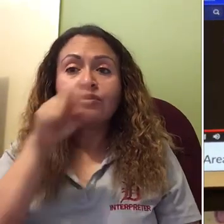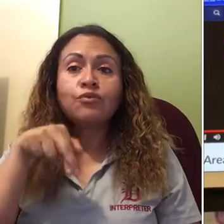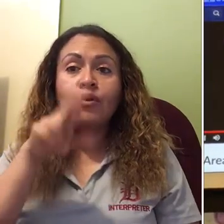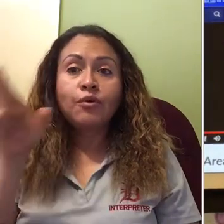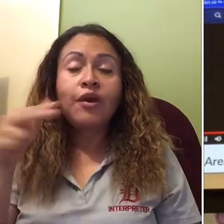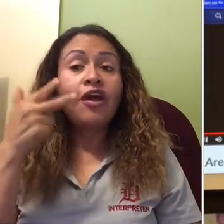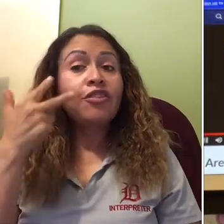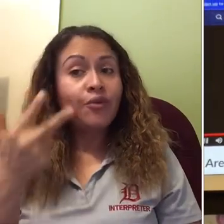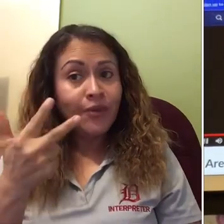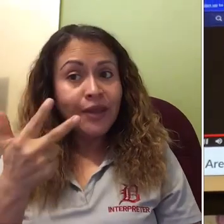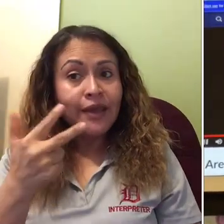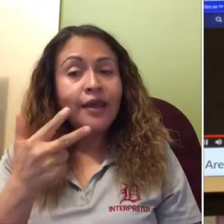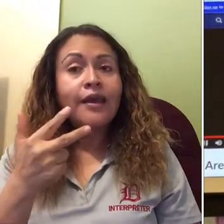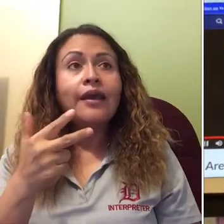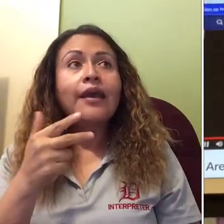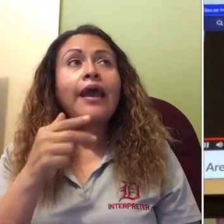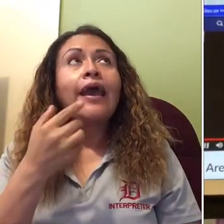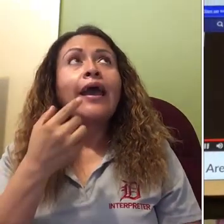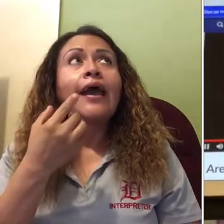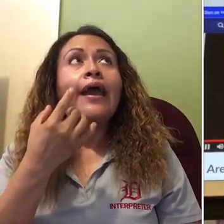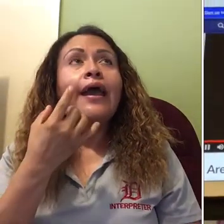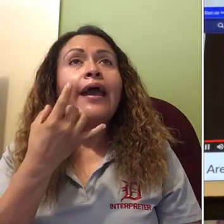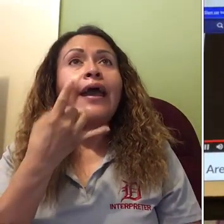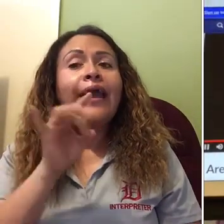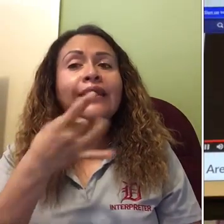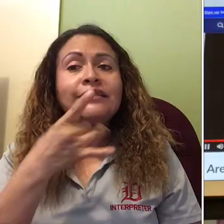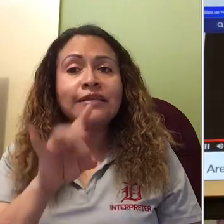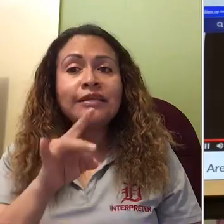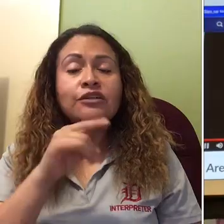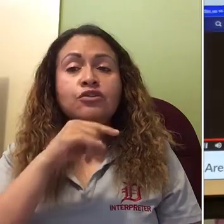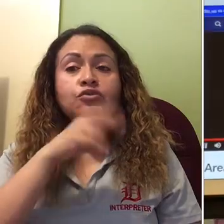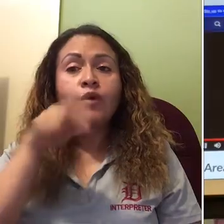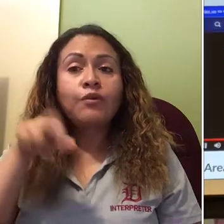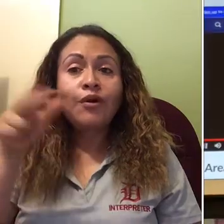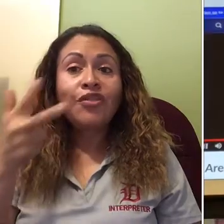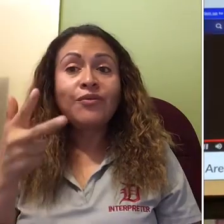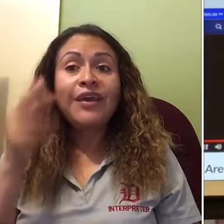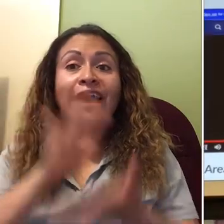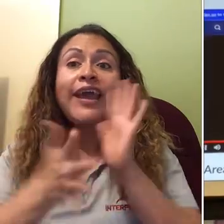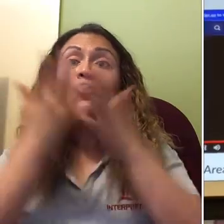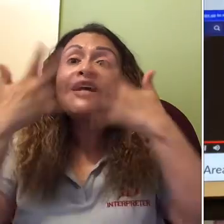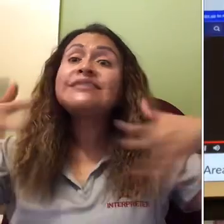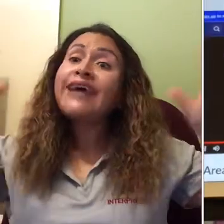square roots of 3, which is 18 square roots of 3. And we're done.